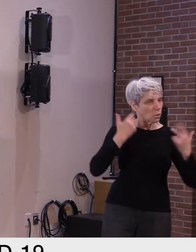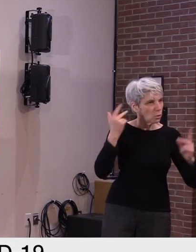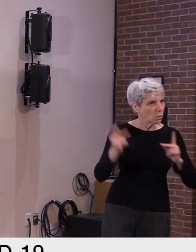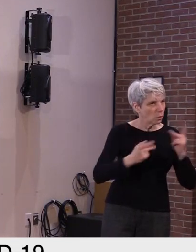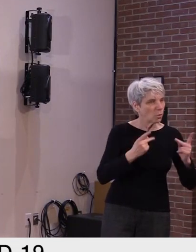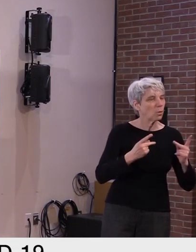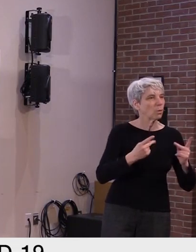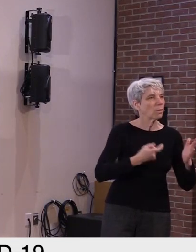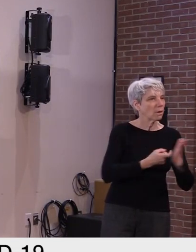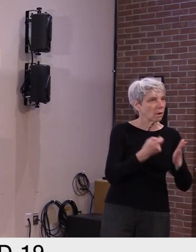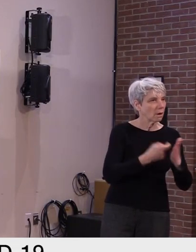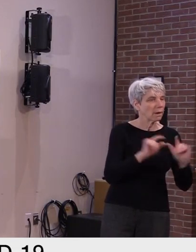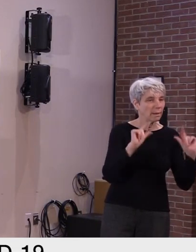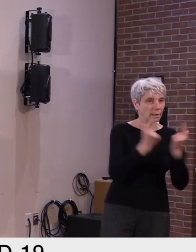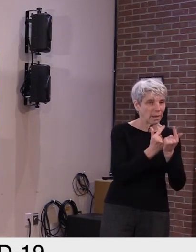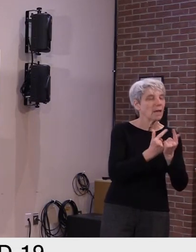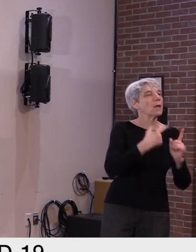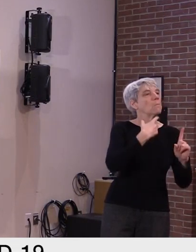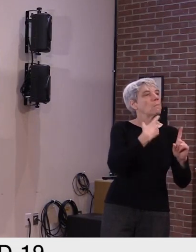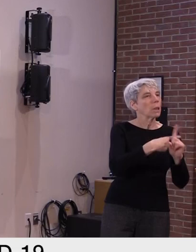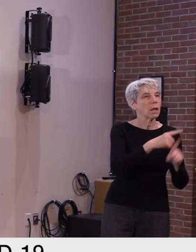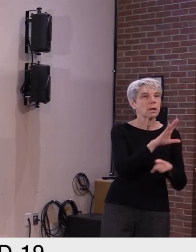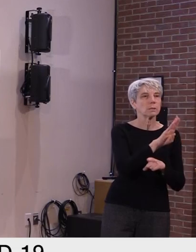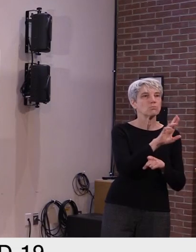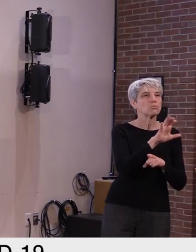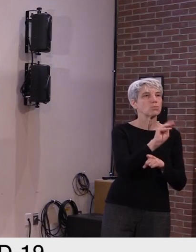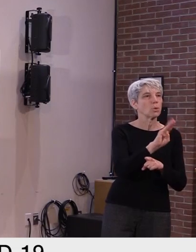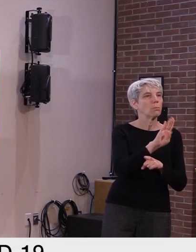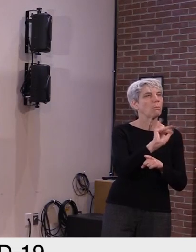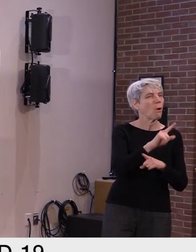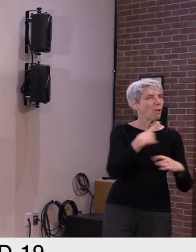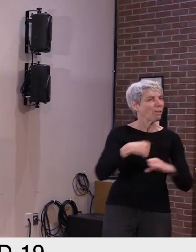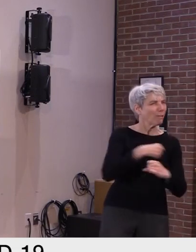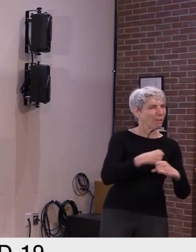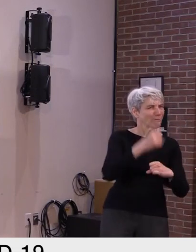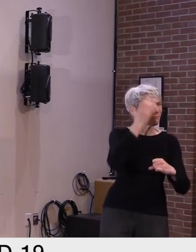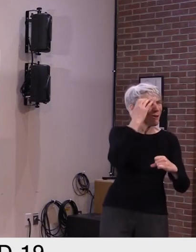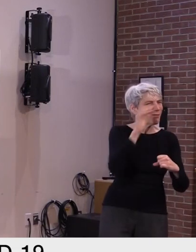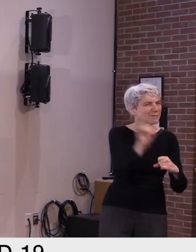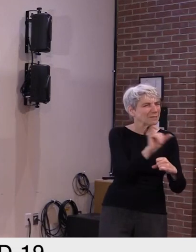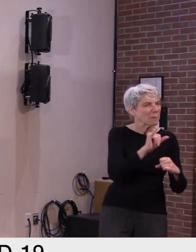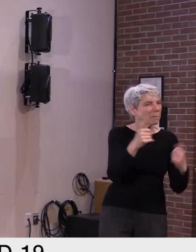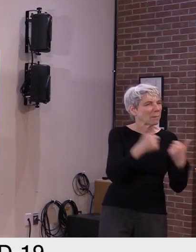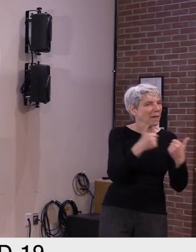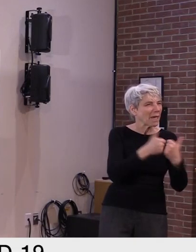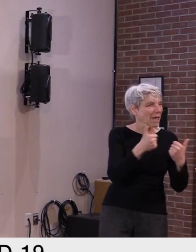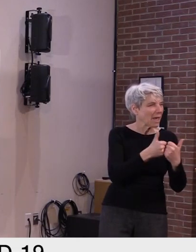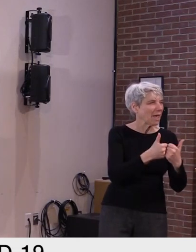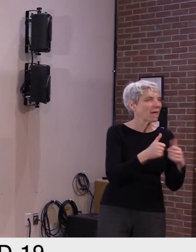league. These are all considered one outbreak at this point in time.